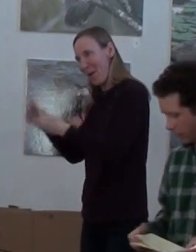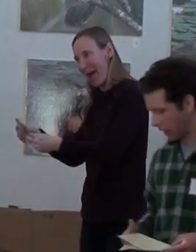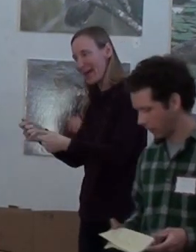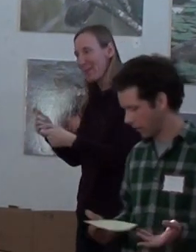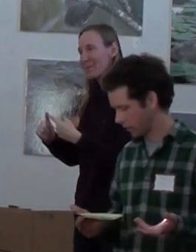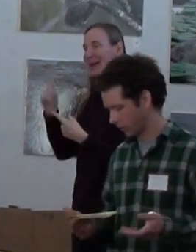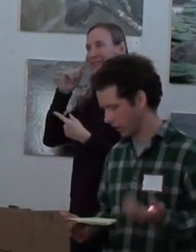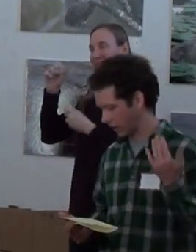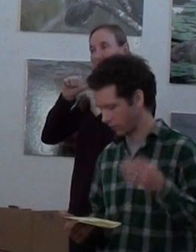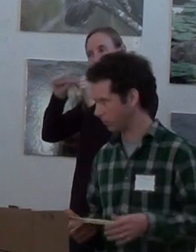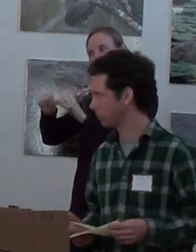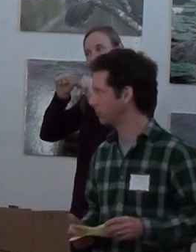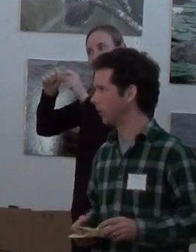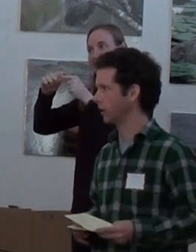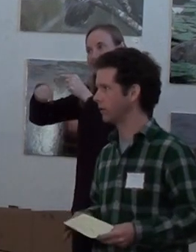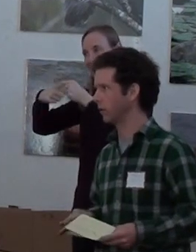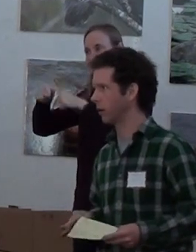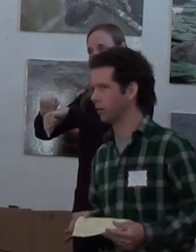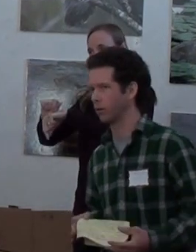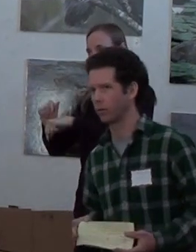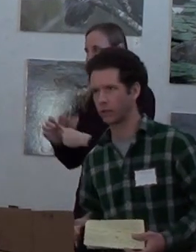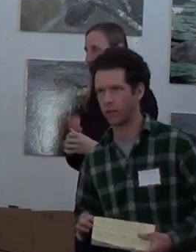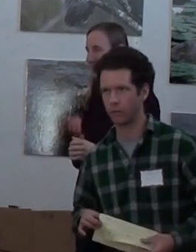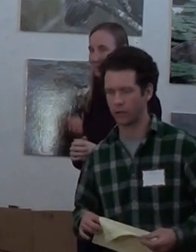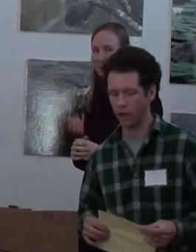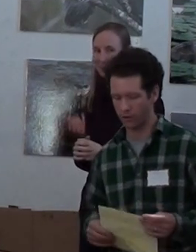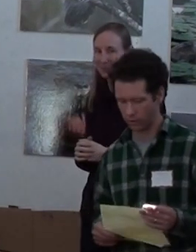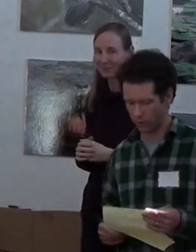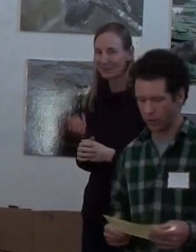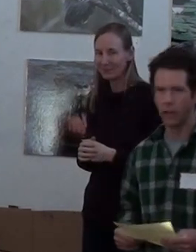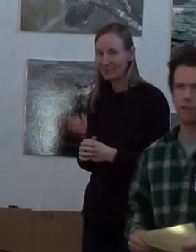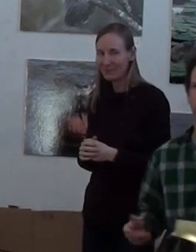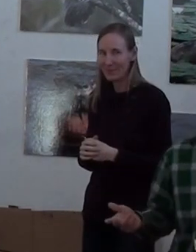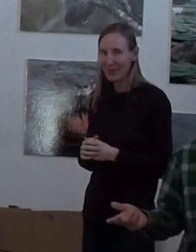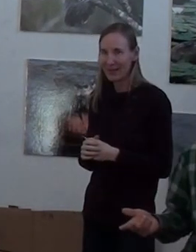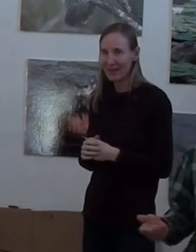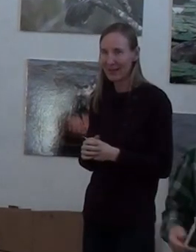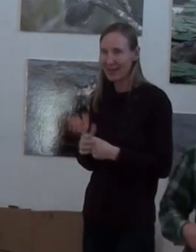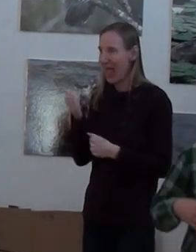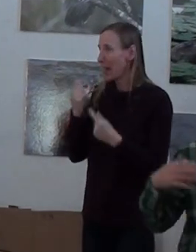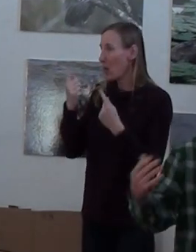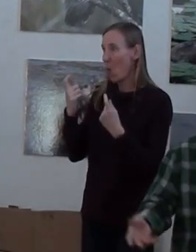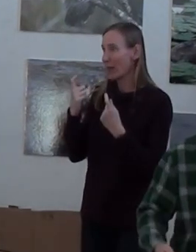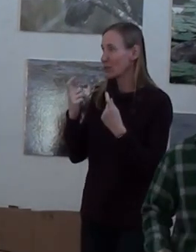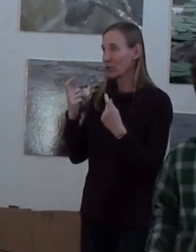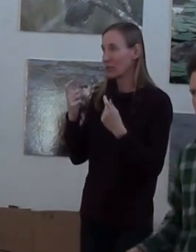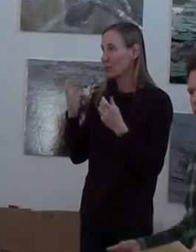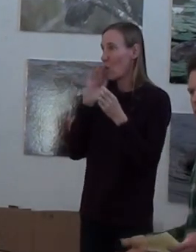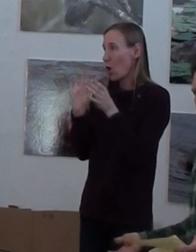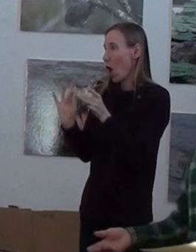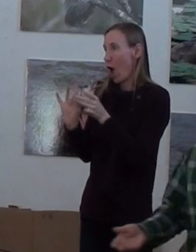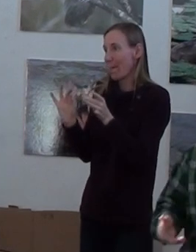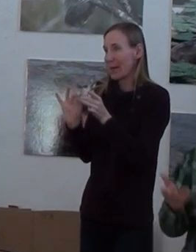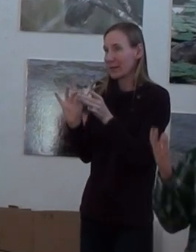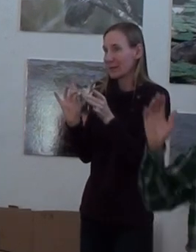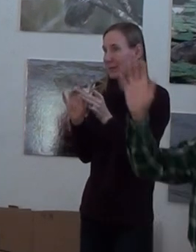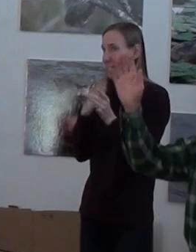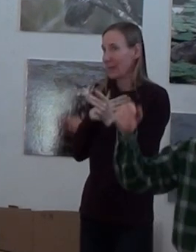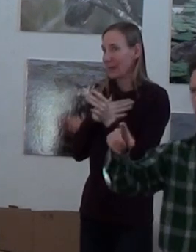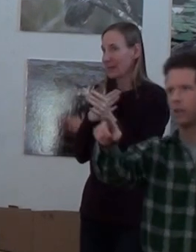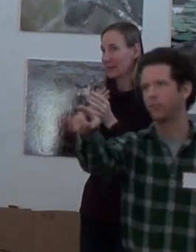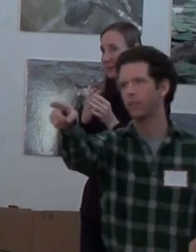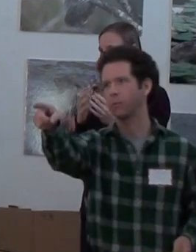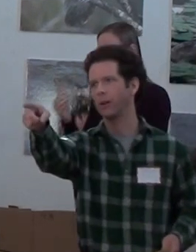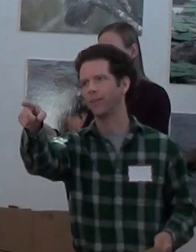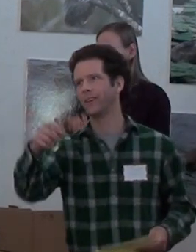So, I got some bullet, you know, my own little, to keep my thoughts in line. If you guys have questions, if you want to contribute to anything I'm saying, please,